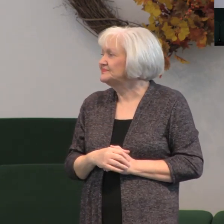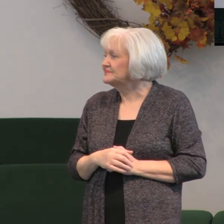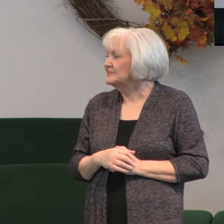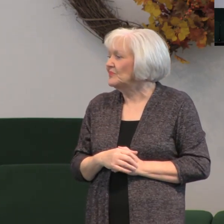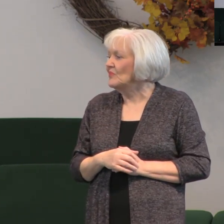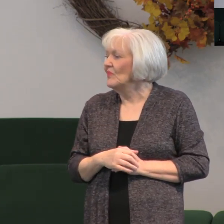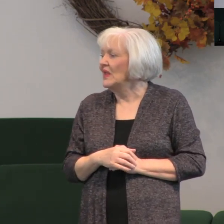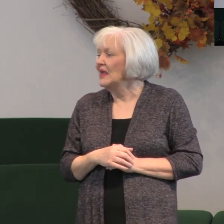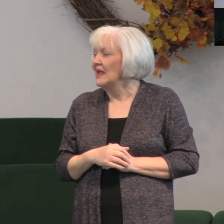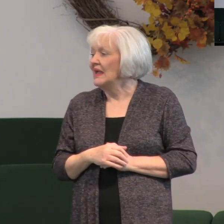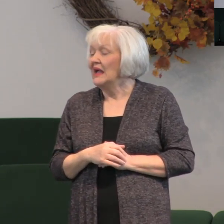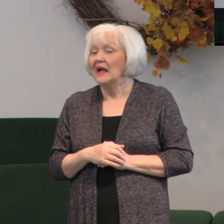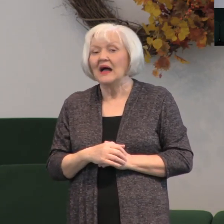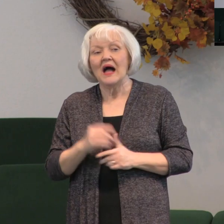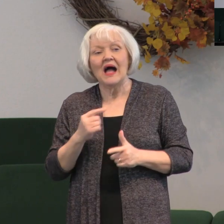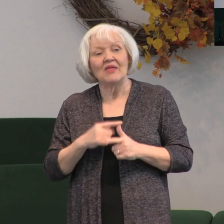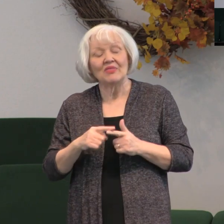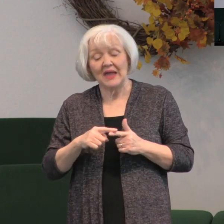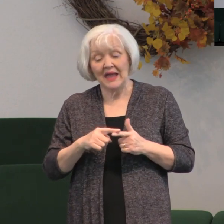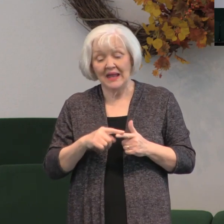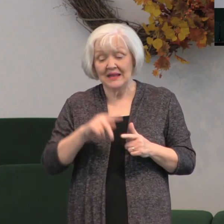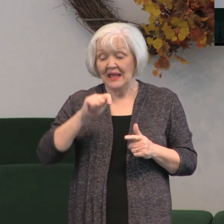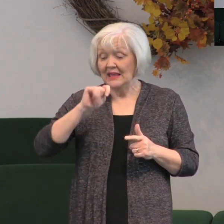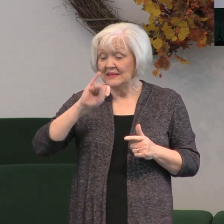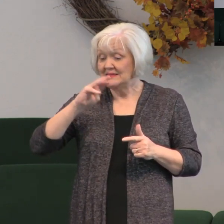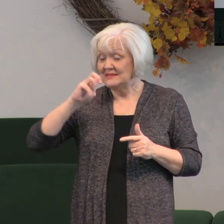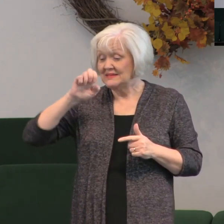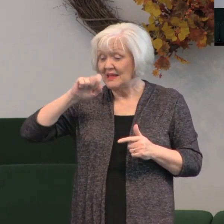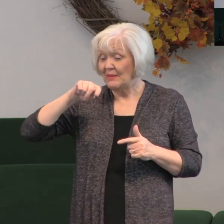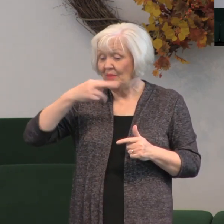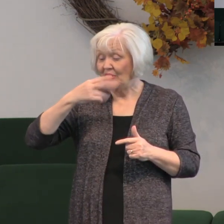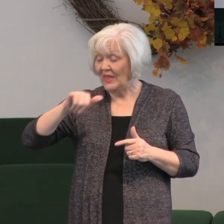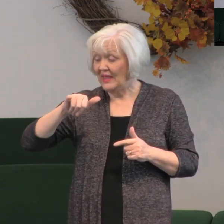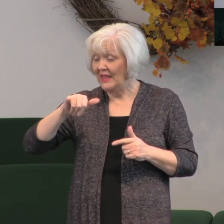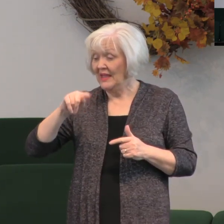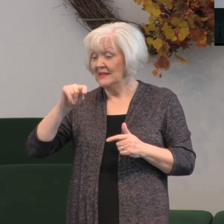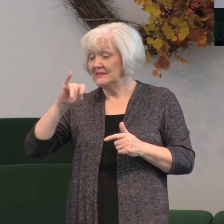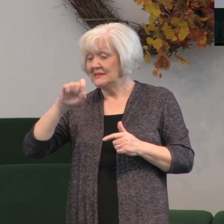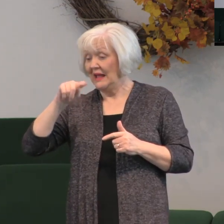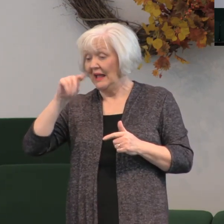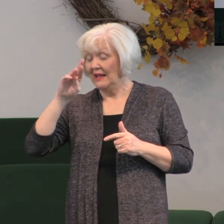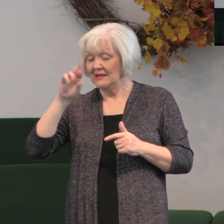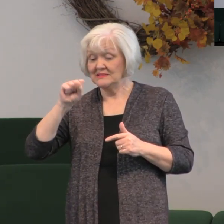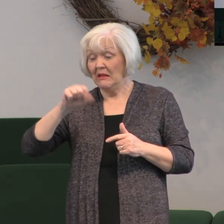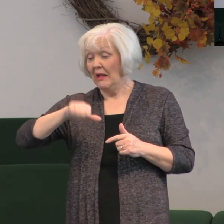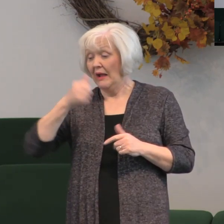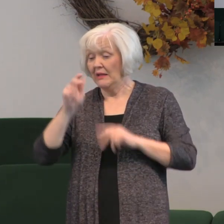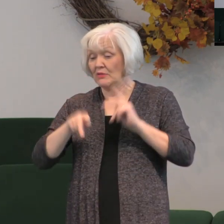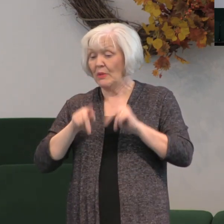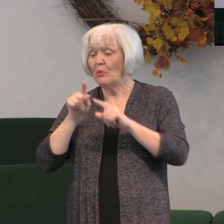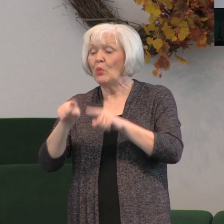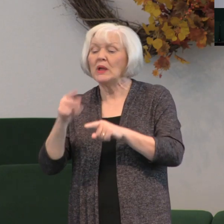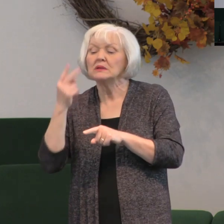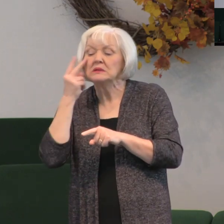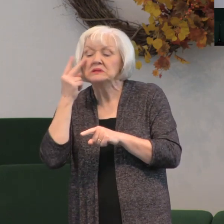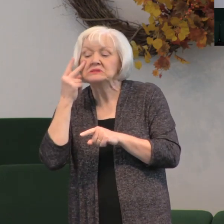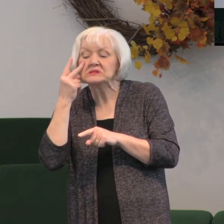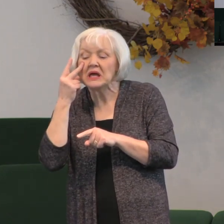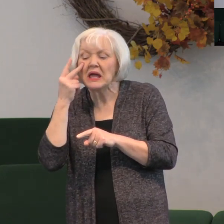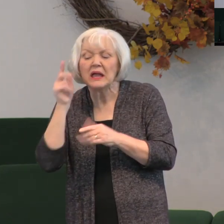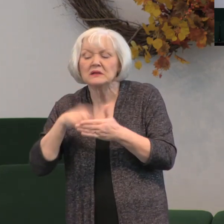besides sending Timothy and Titus and a few other people kind of to go and check up on this church. And so there's a lot